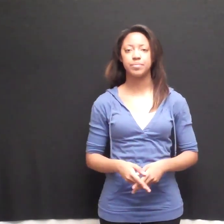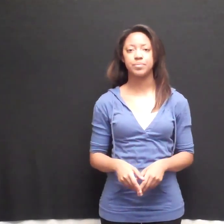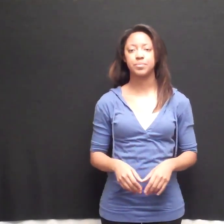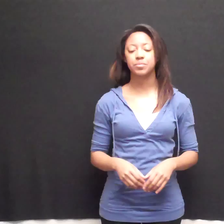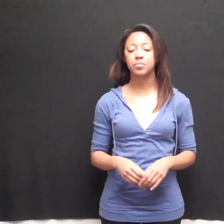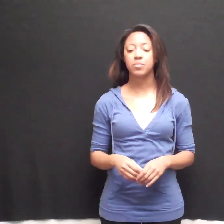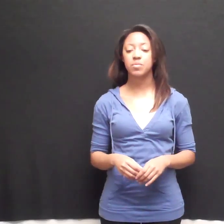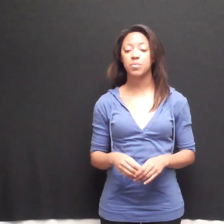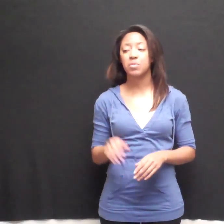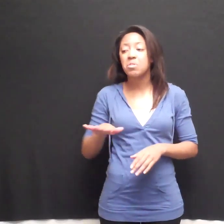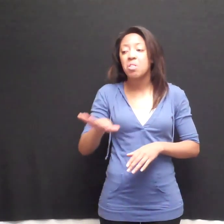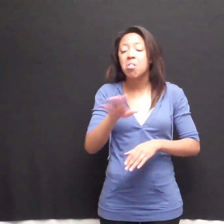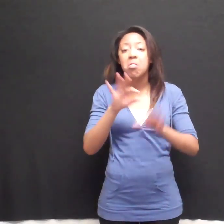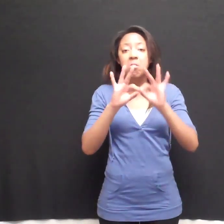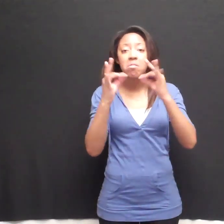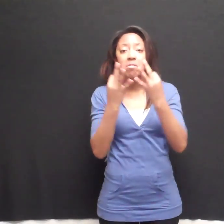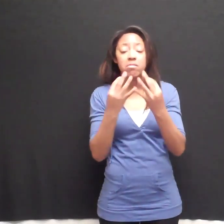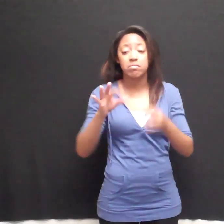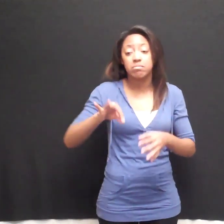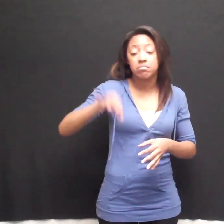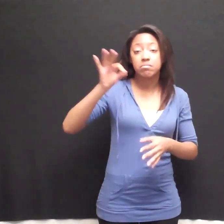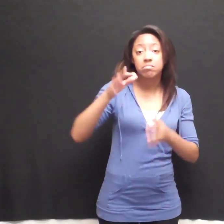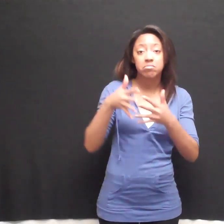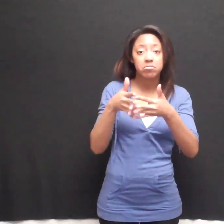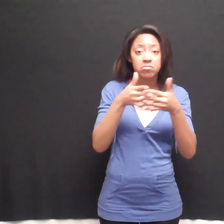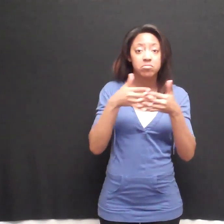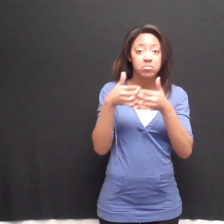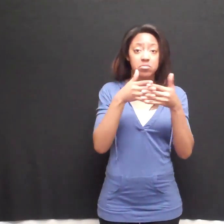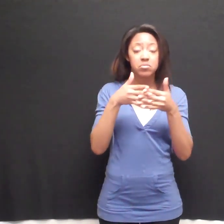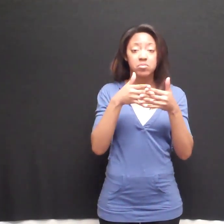Their families had chosen America for its promise of a better future.